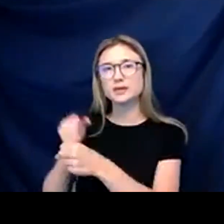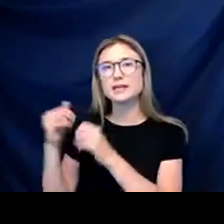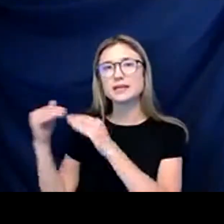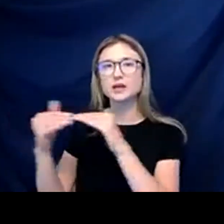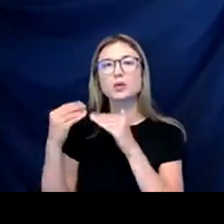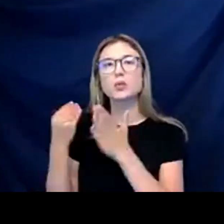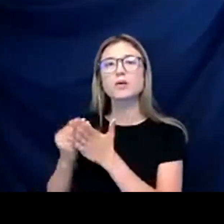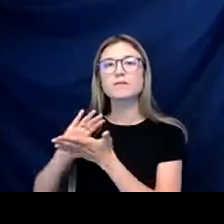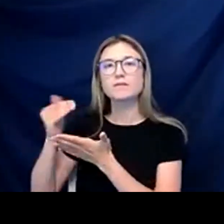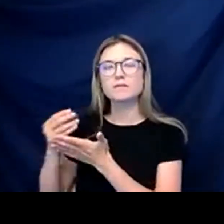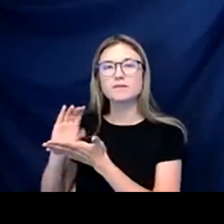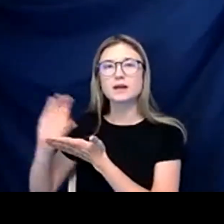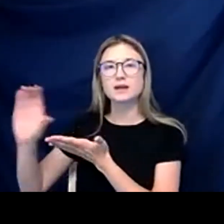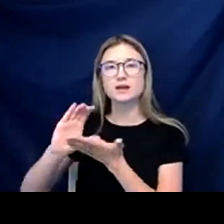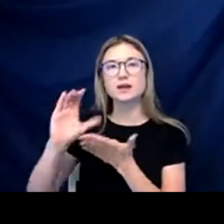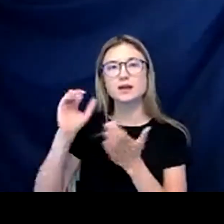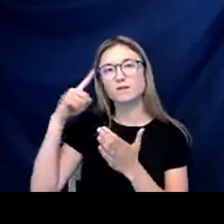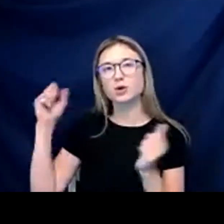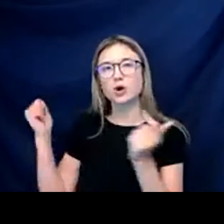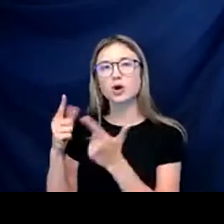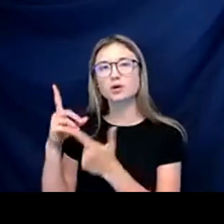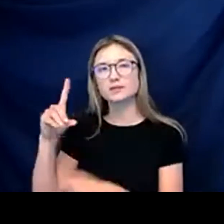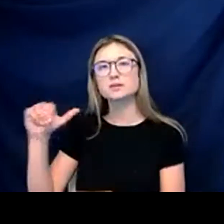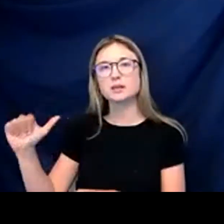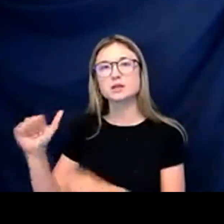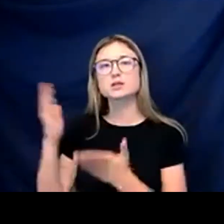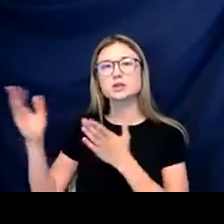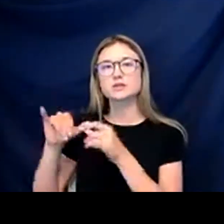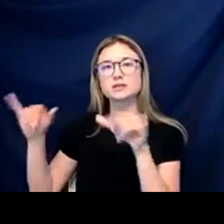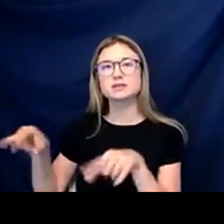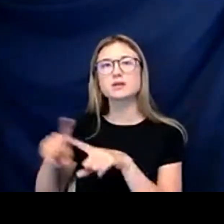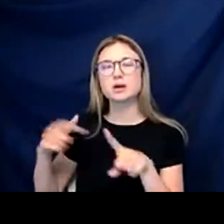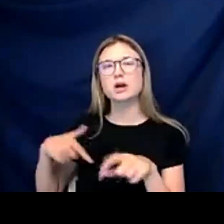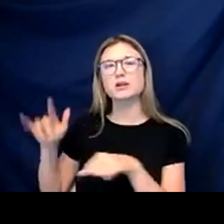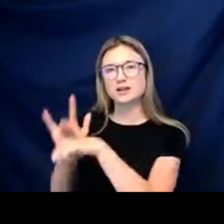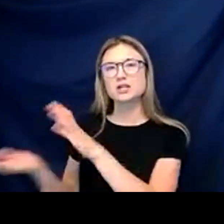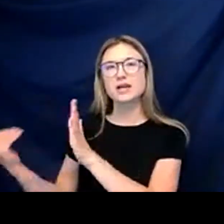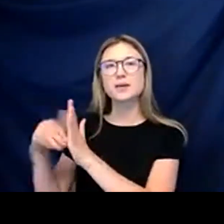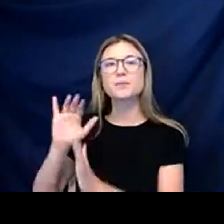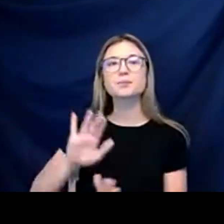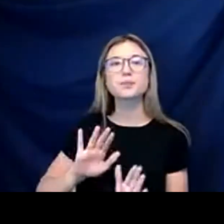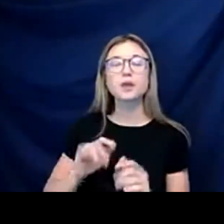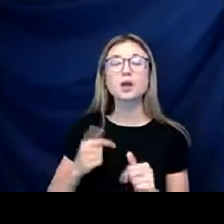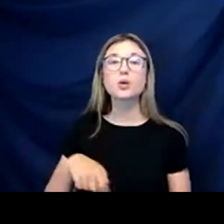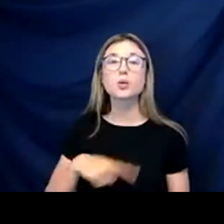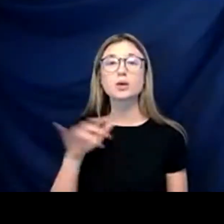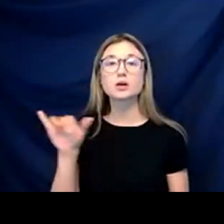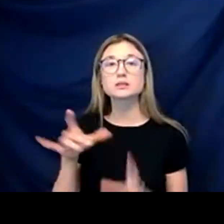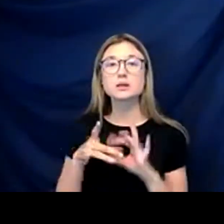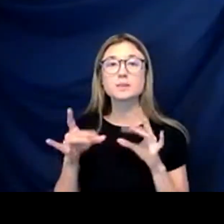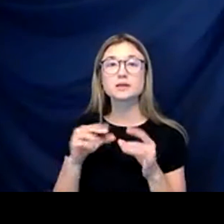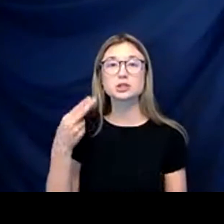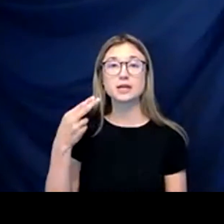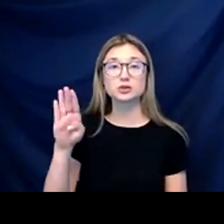the entire disability service system. But I'll come back to that with next steps. We also mentioned that HB7